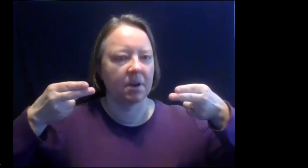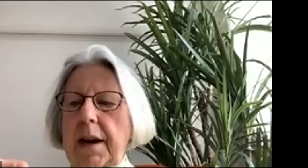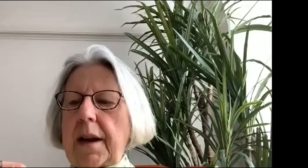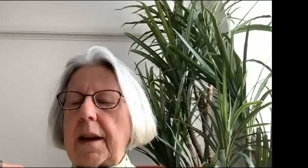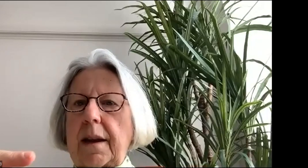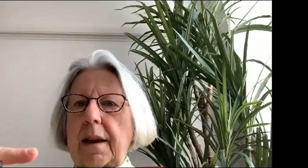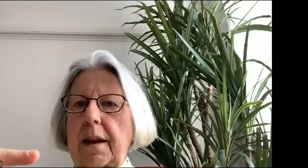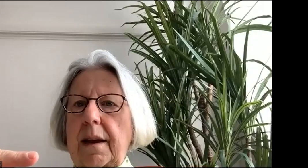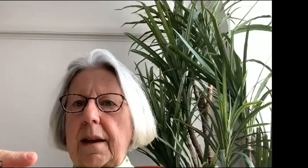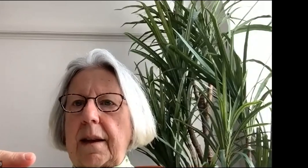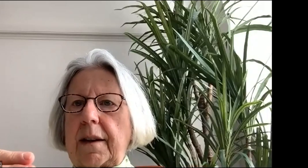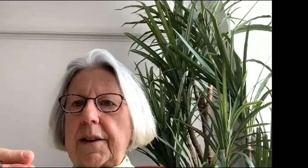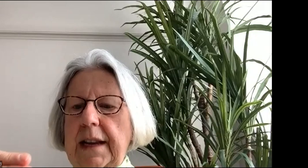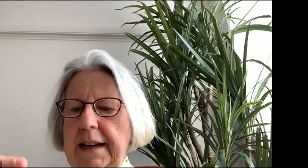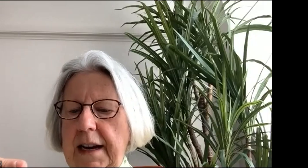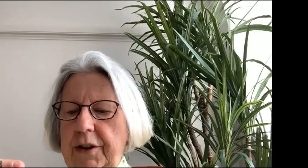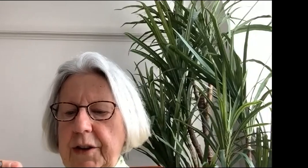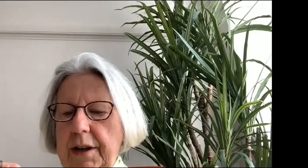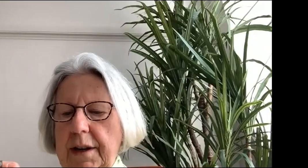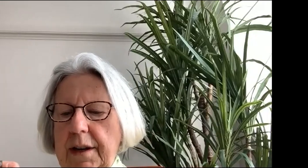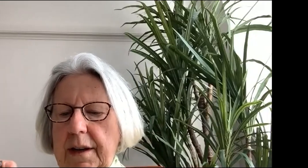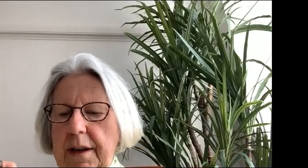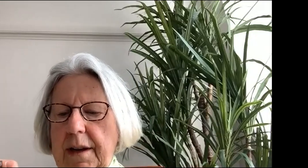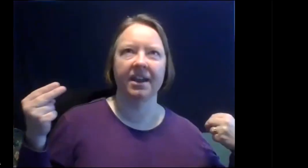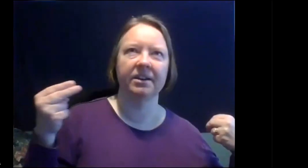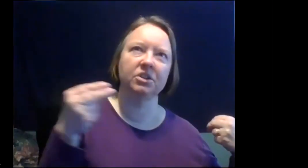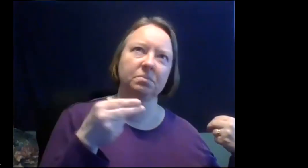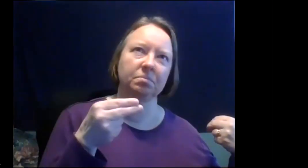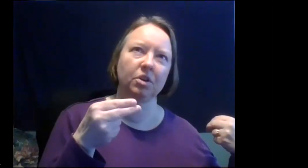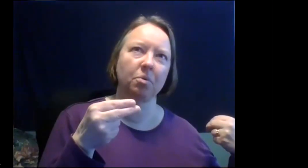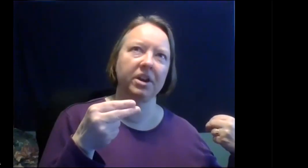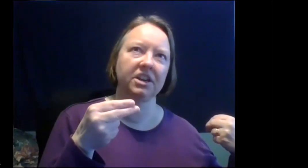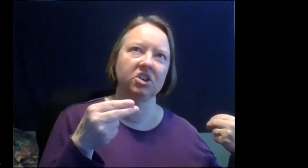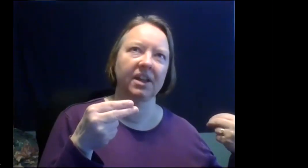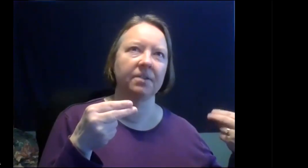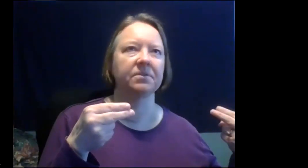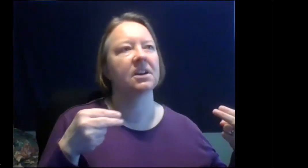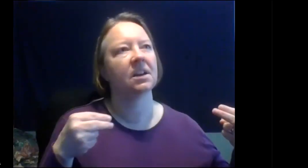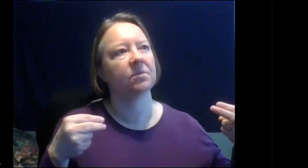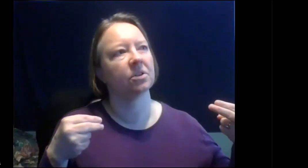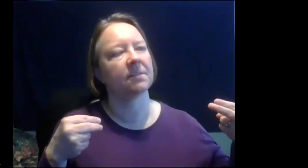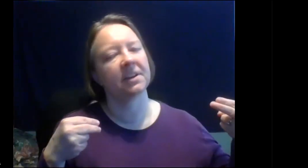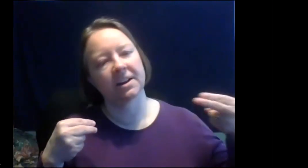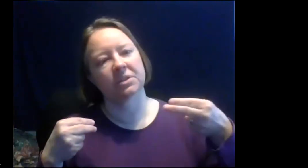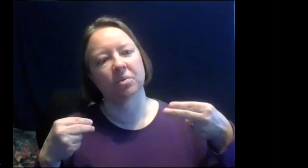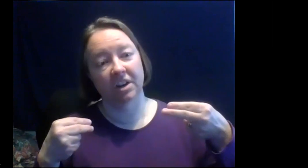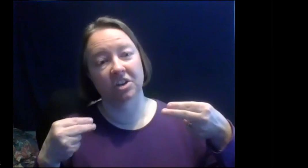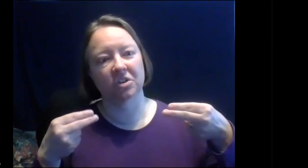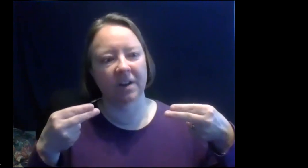okay, And make that's sure H. that if you're right-handed, you're pointing to your left, and if you're left-handed, it's pointing to your